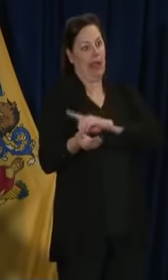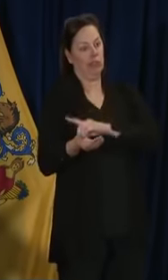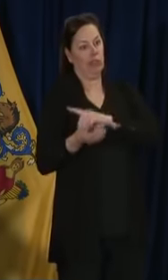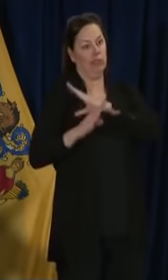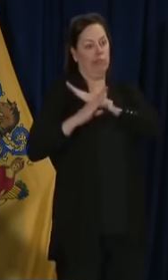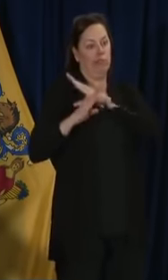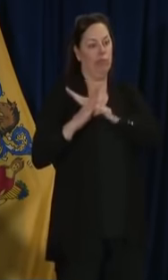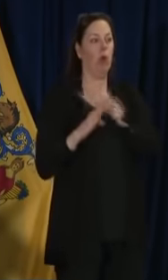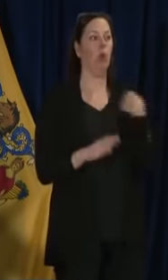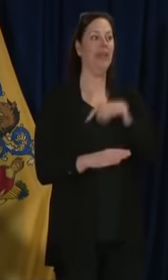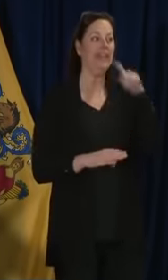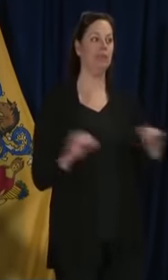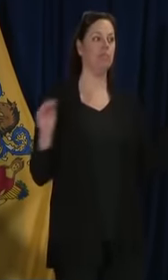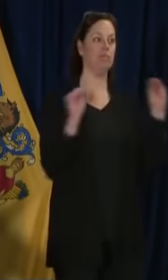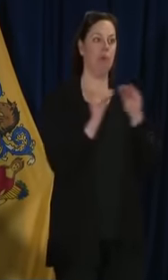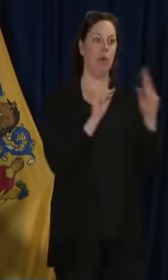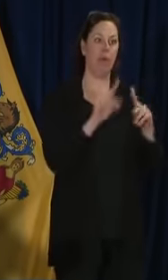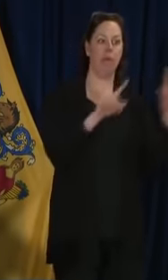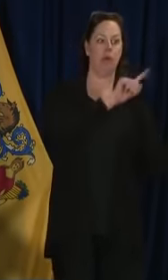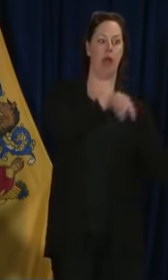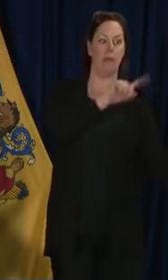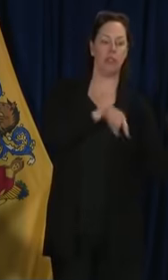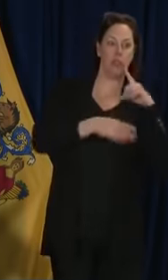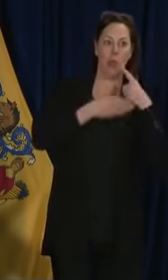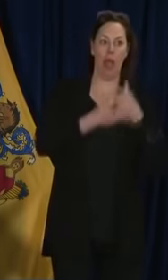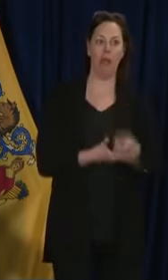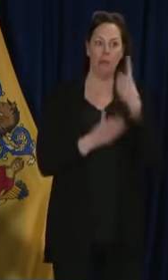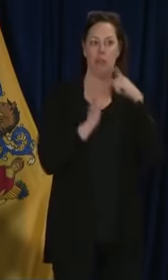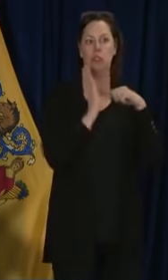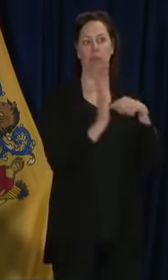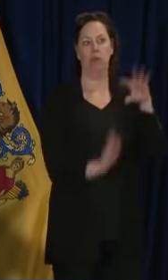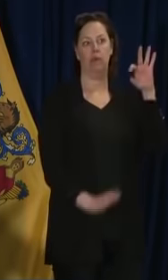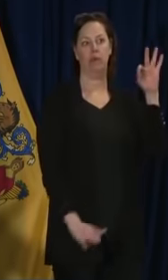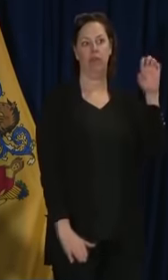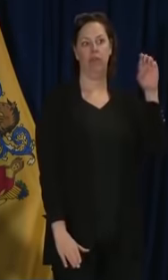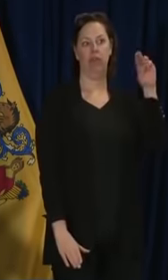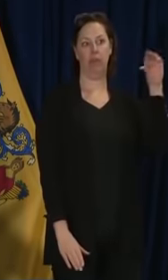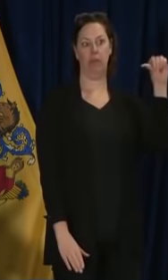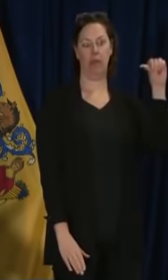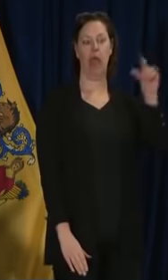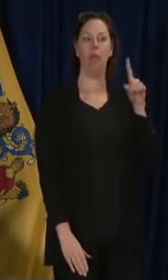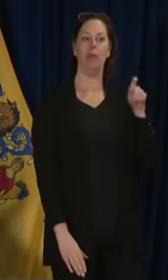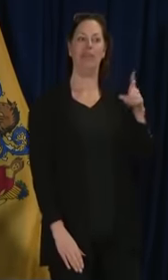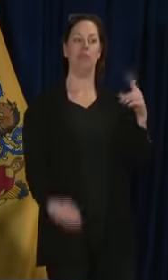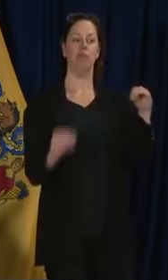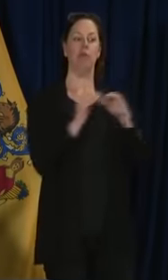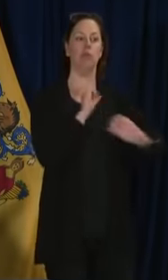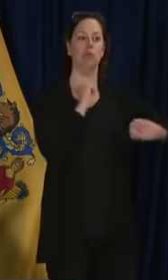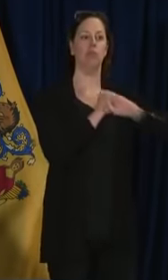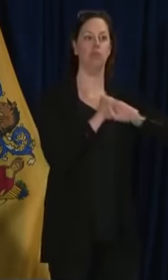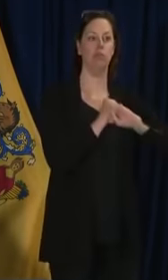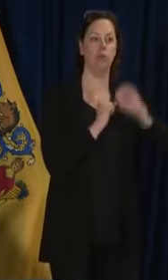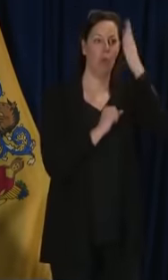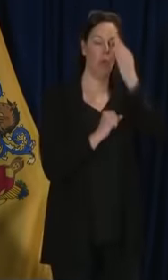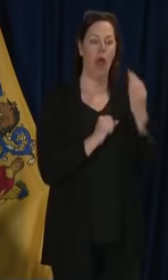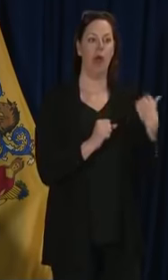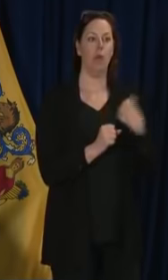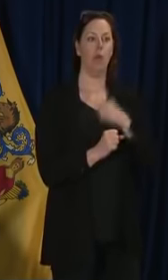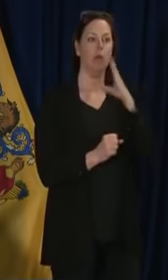lot of economic health, because this is going to, these steps that we're taking, like most steps, most states are, is going to have a big